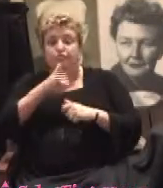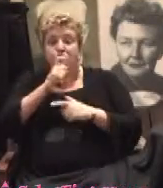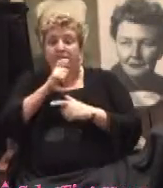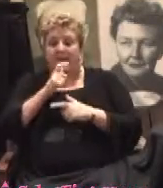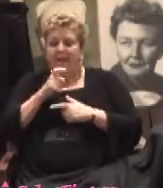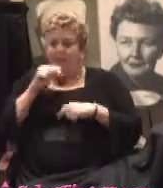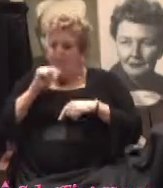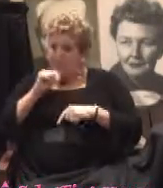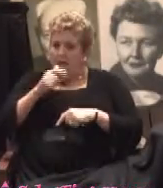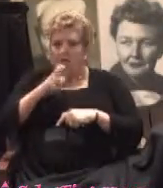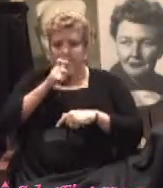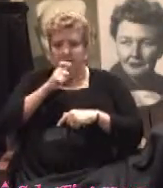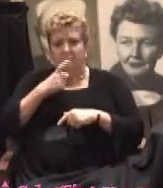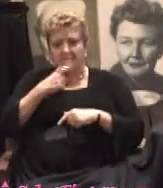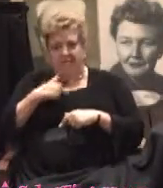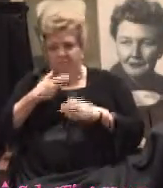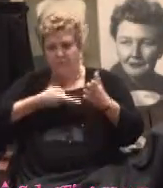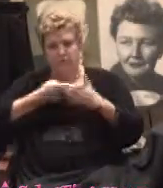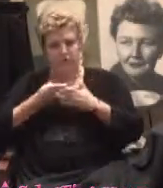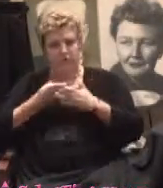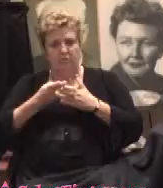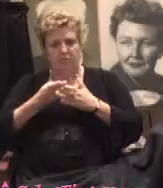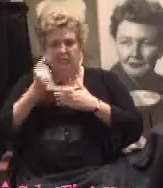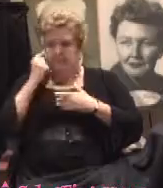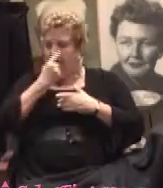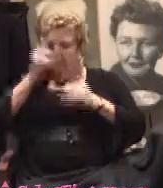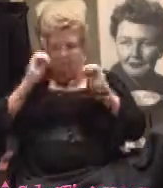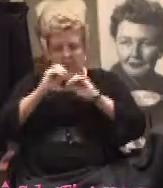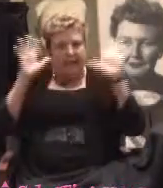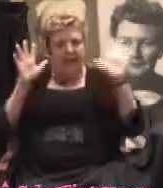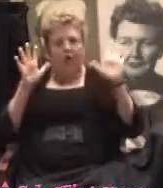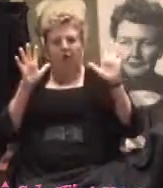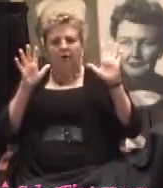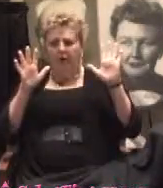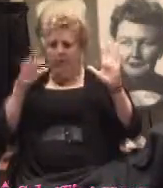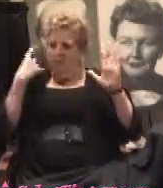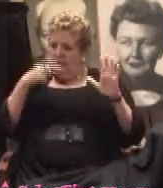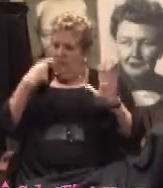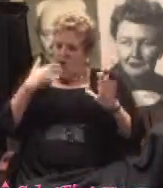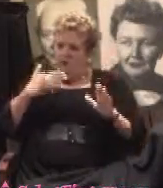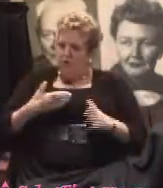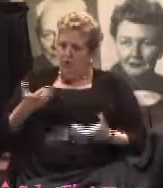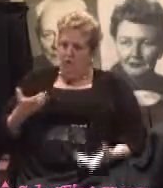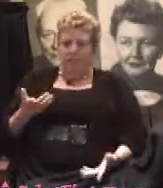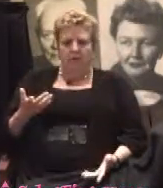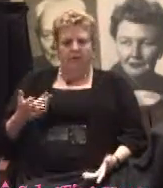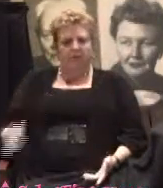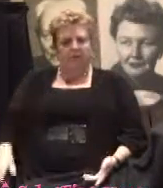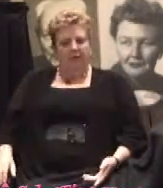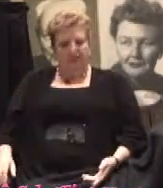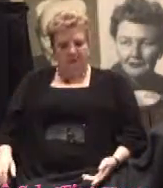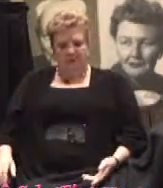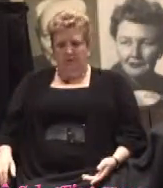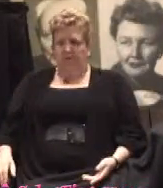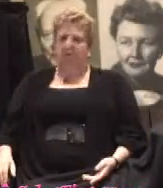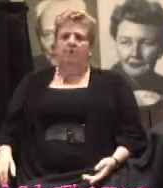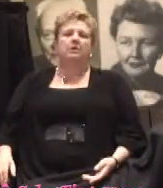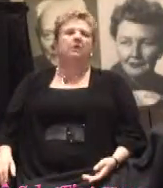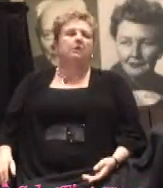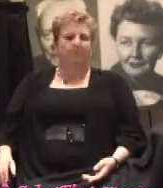drinking, telling the truth. He had clear eyes. He looked great. And he had been where I had been. That was stunning news for me.